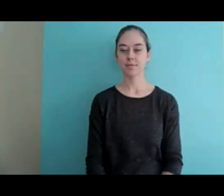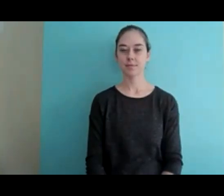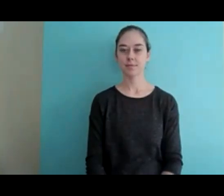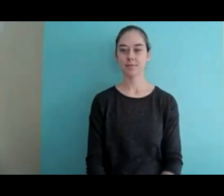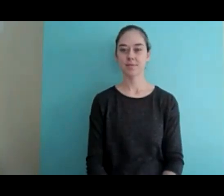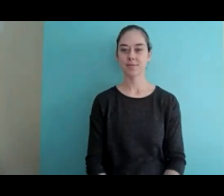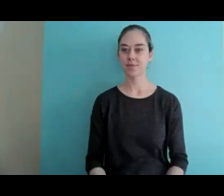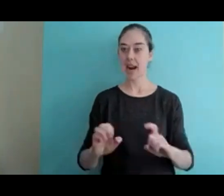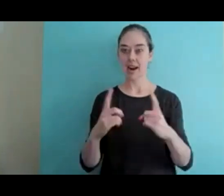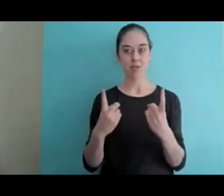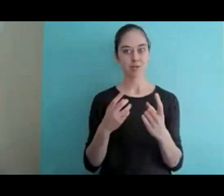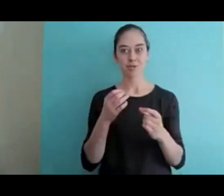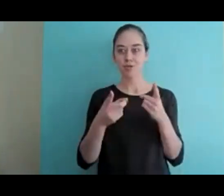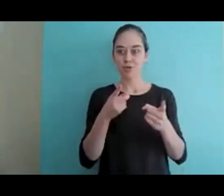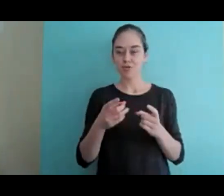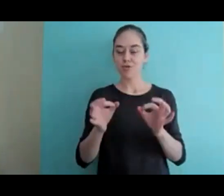Everybody's doing great.